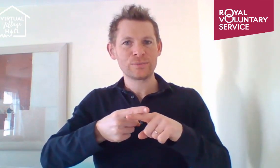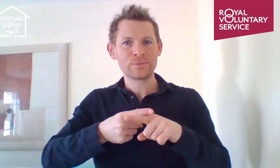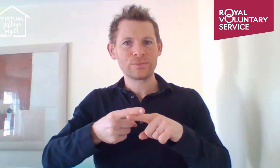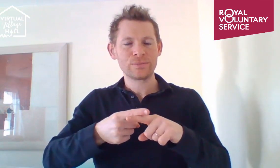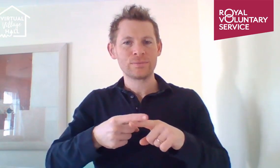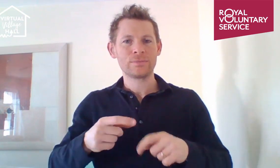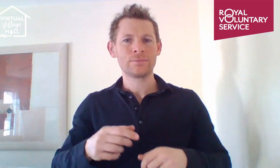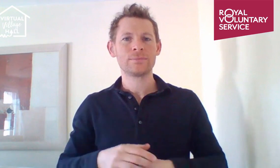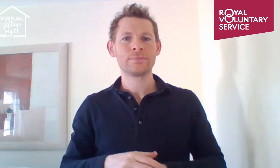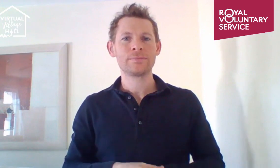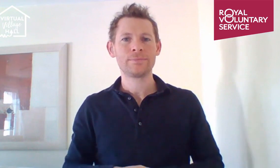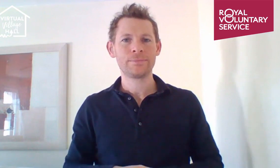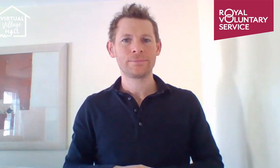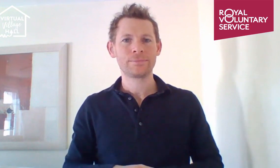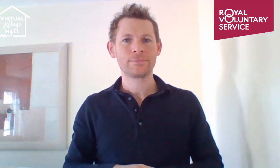English.